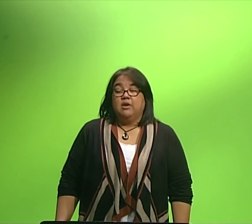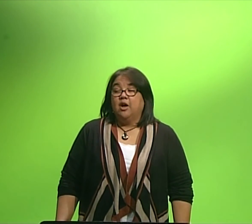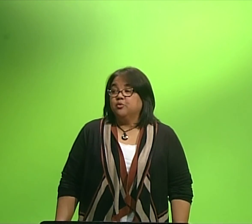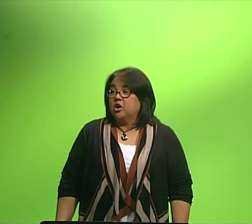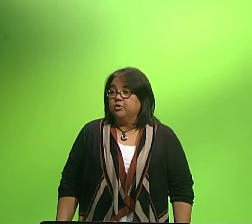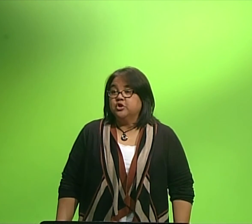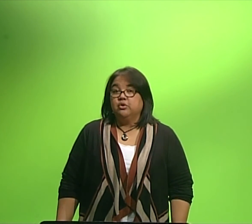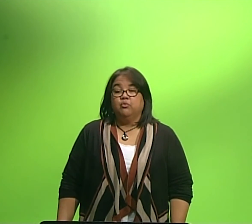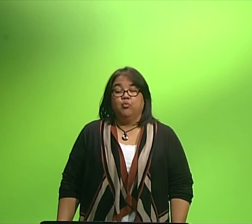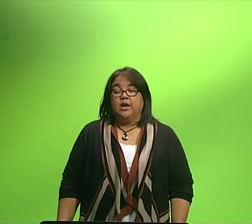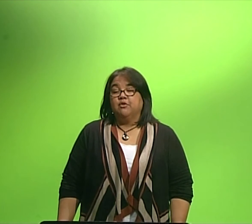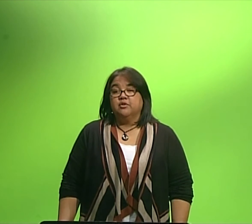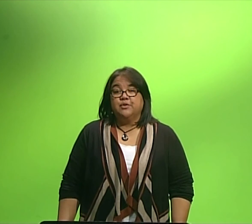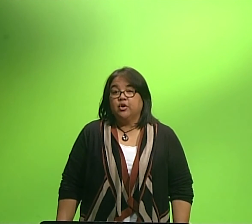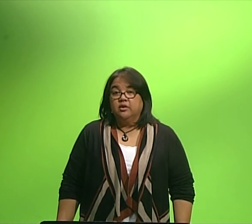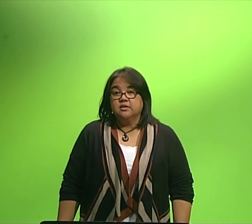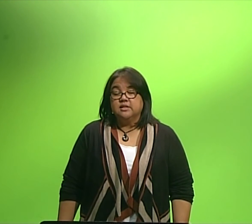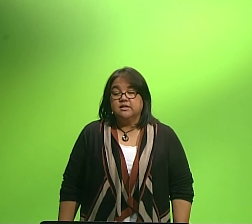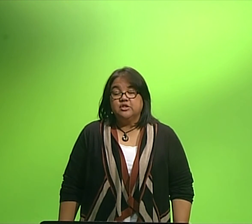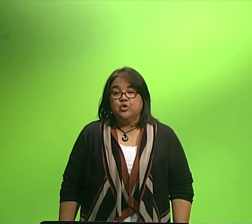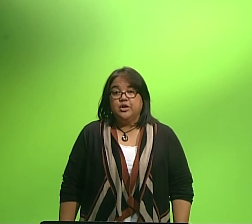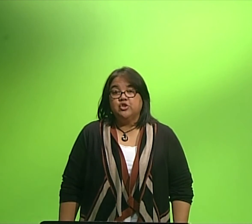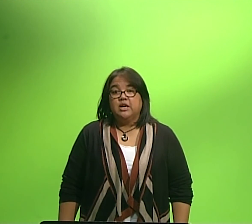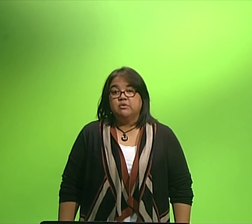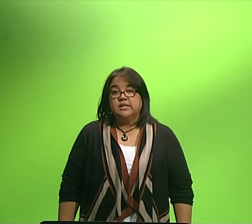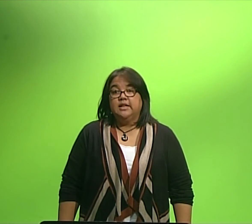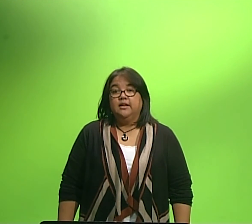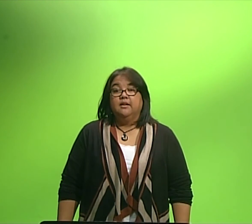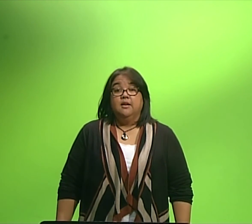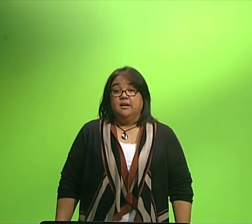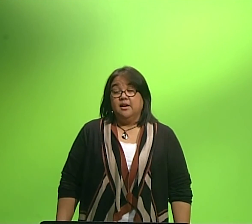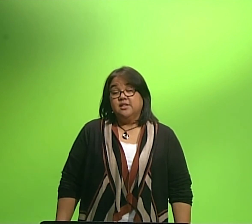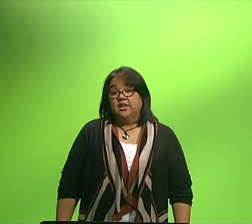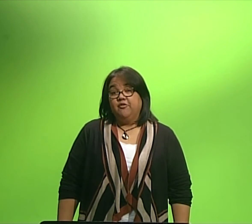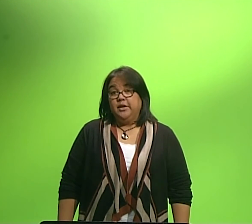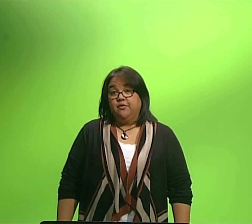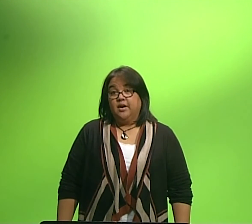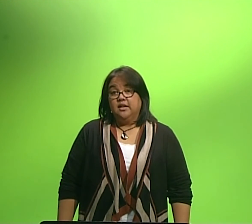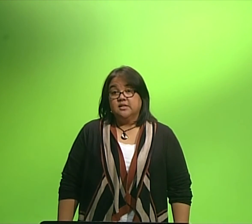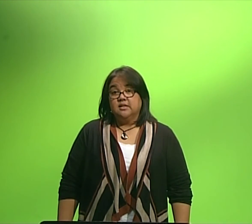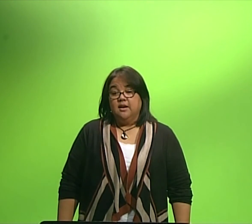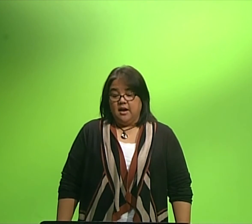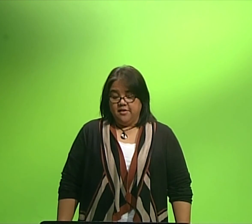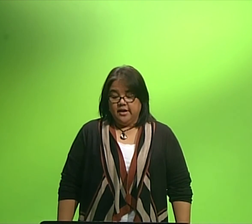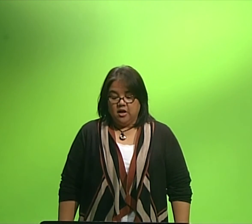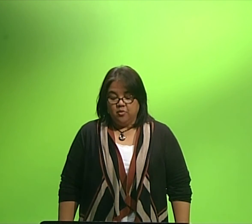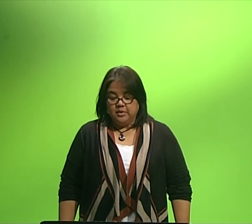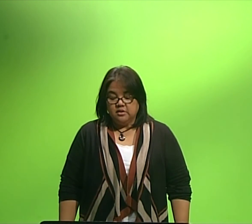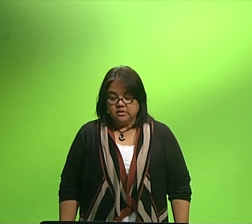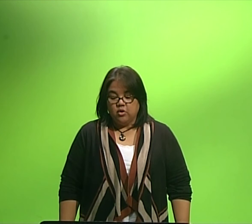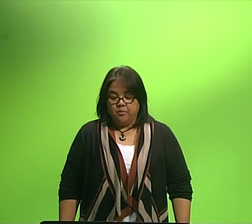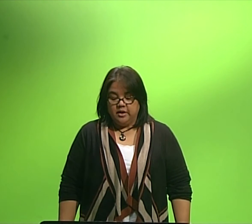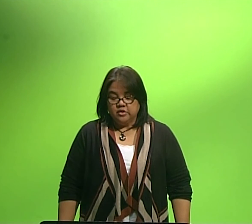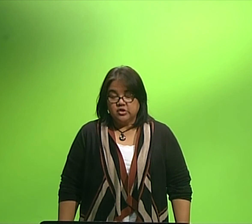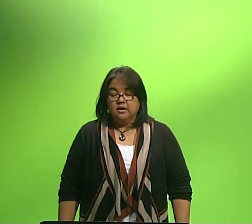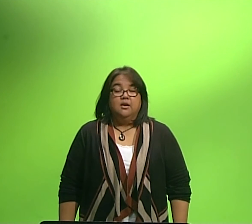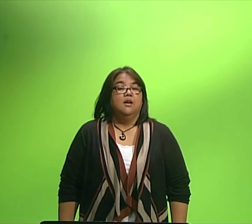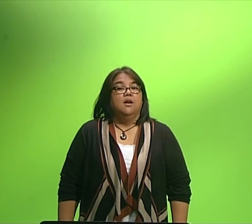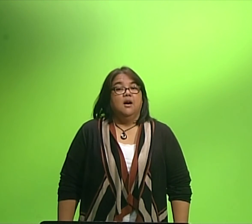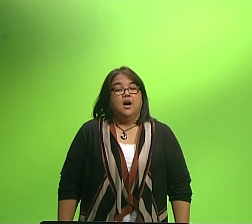help troubleshoot whatever difficult listening situation I was in and to give me advice. And that helped me so much.